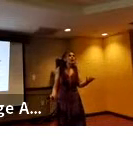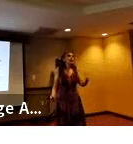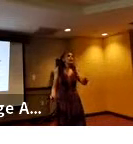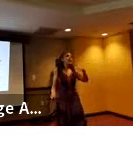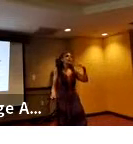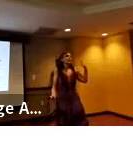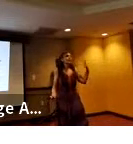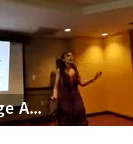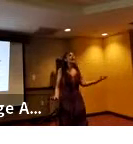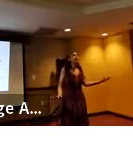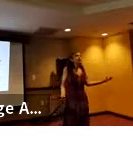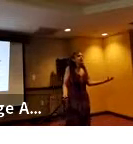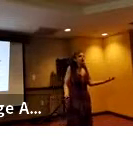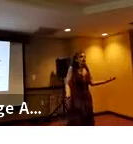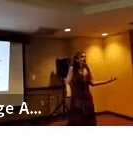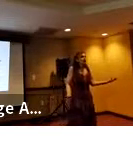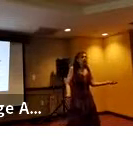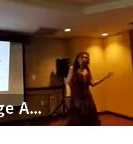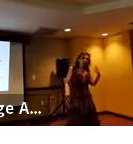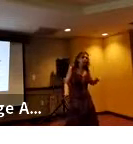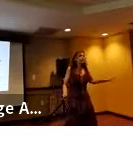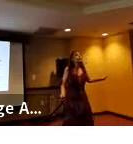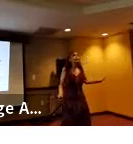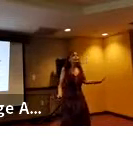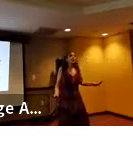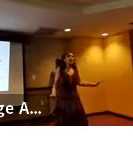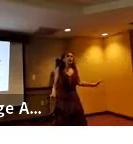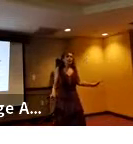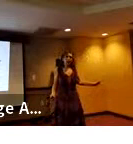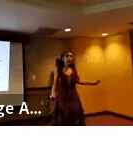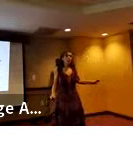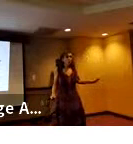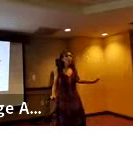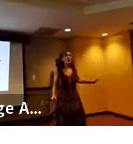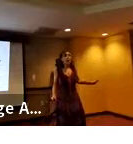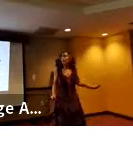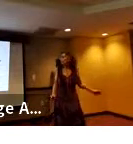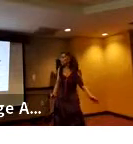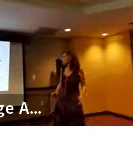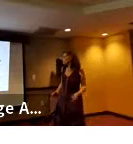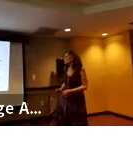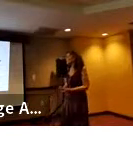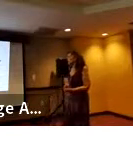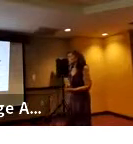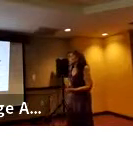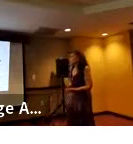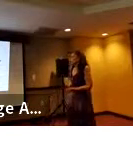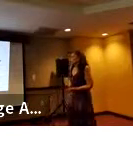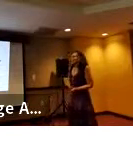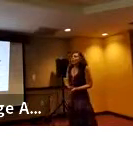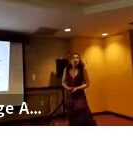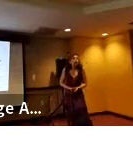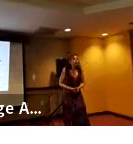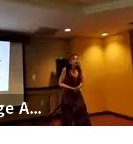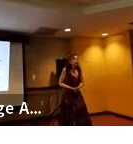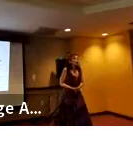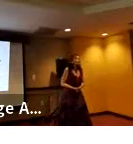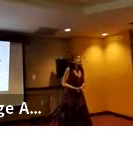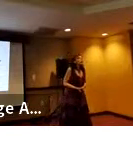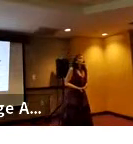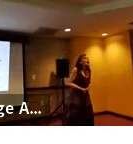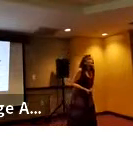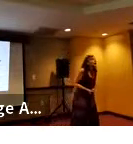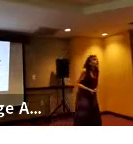that in the idea, then we are excluding more than half the world. The